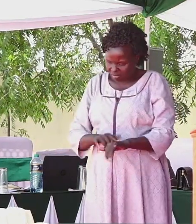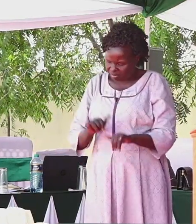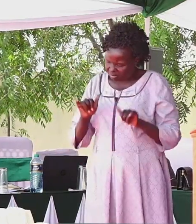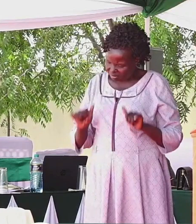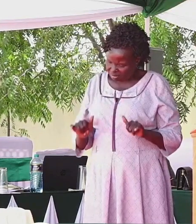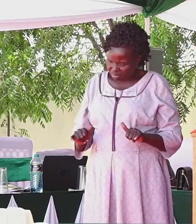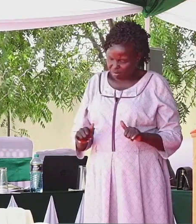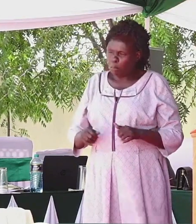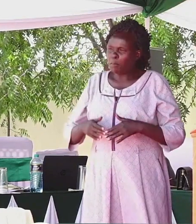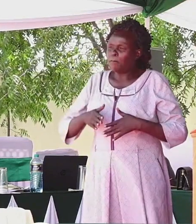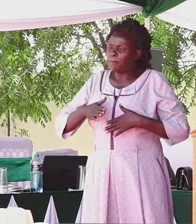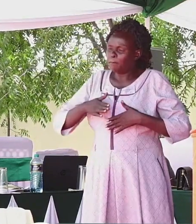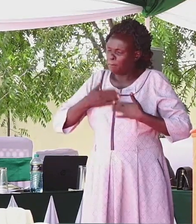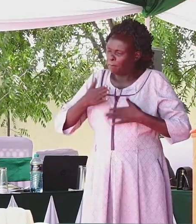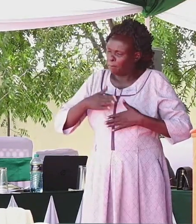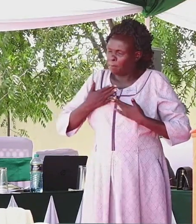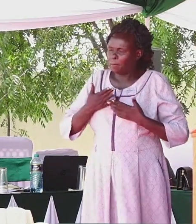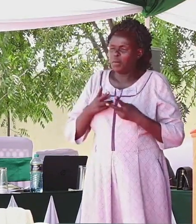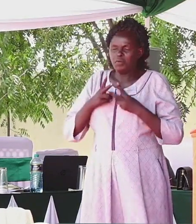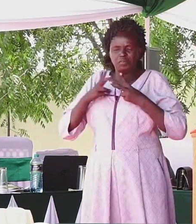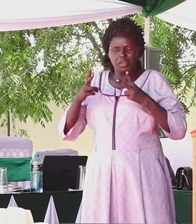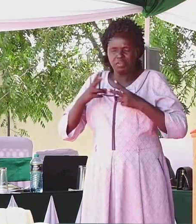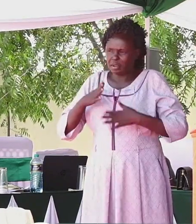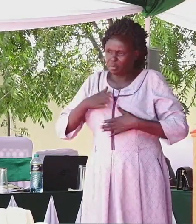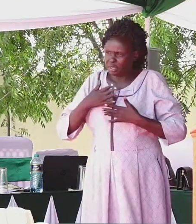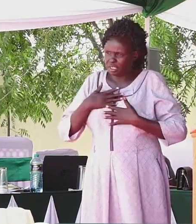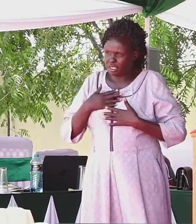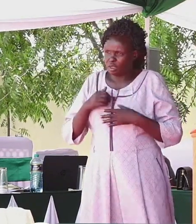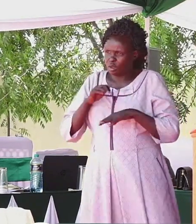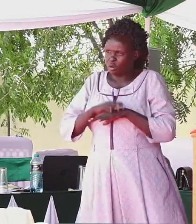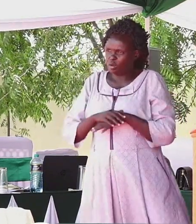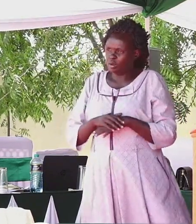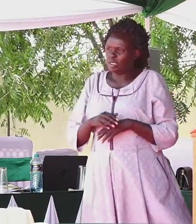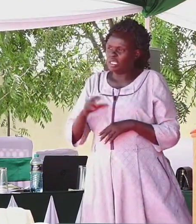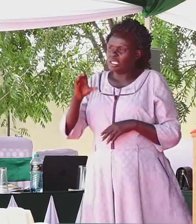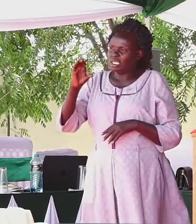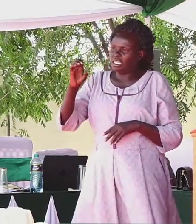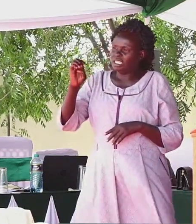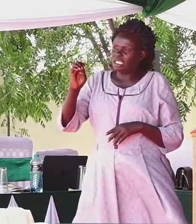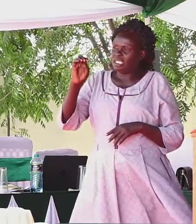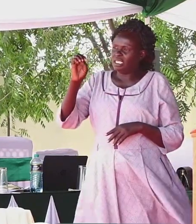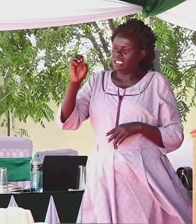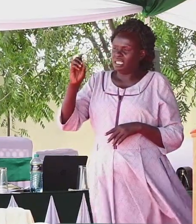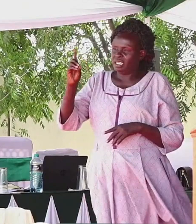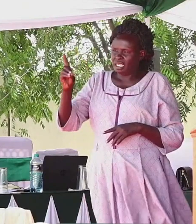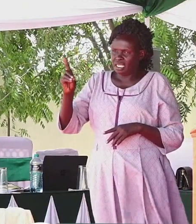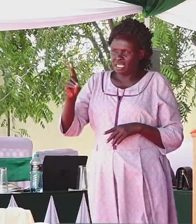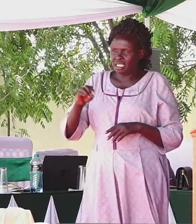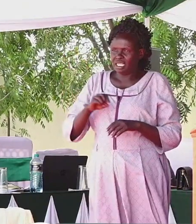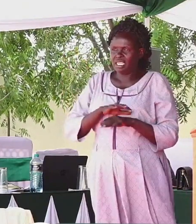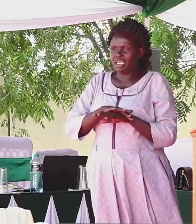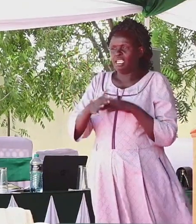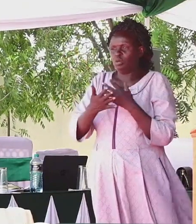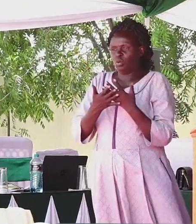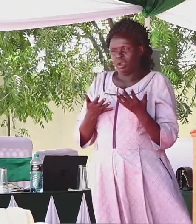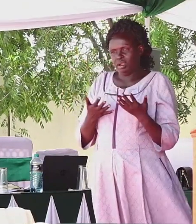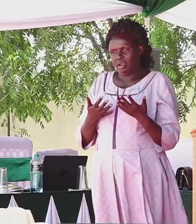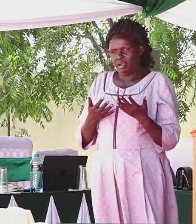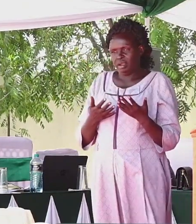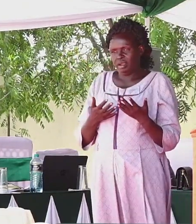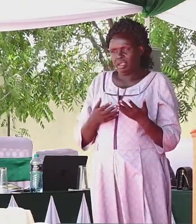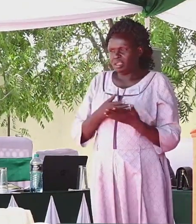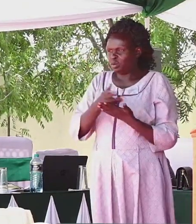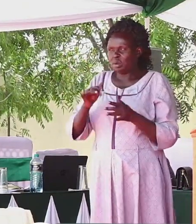much appreciated on behalf of the ECD network. Those that have ensured the place is